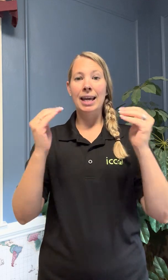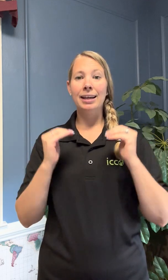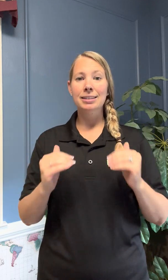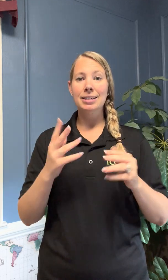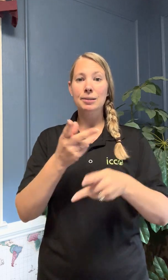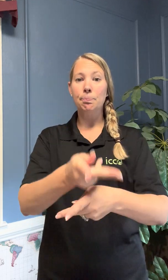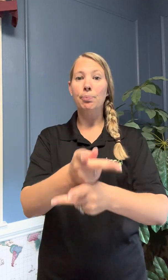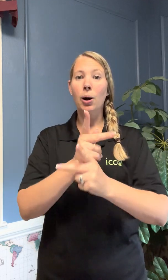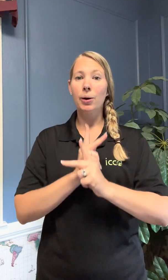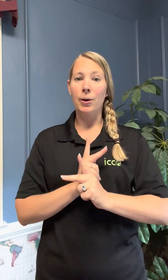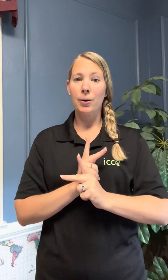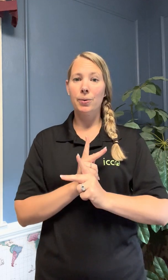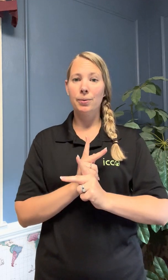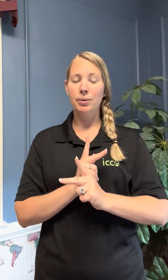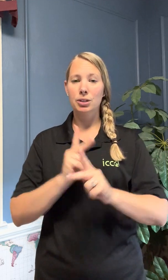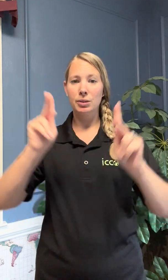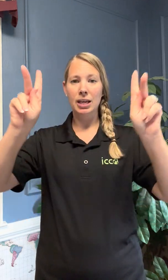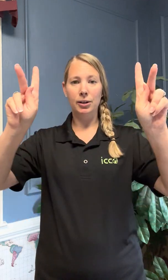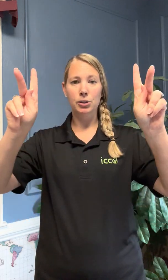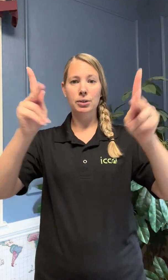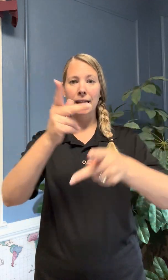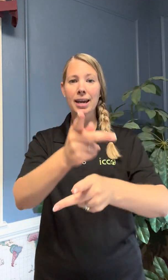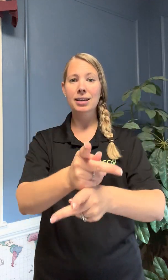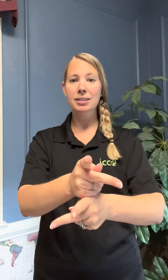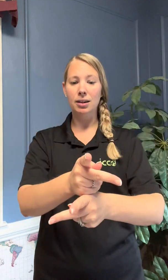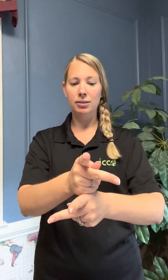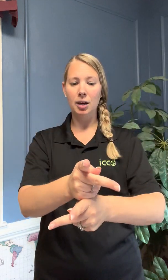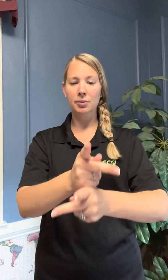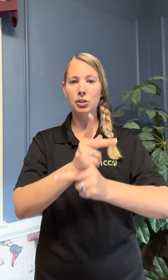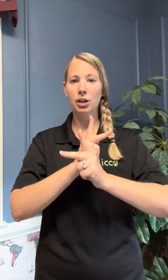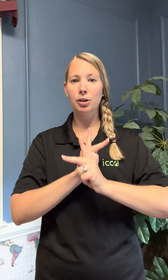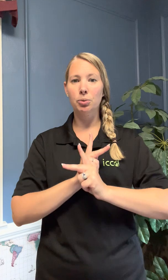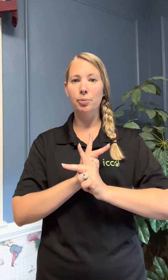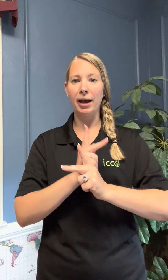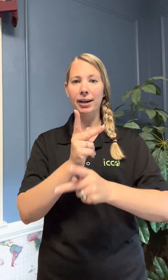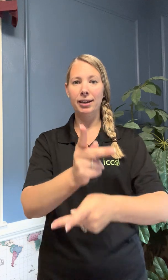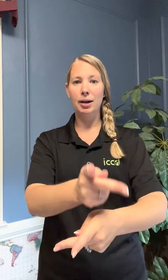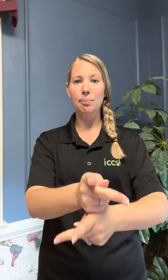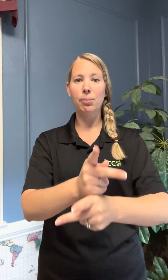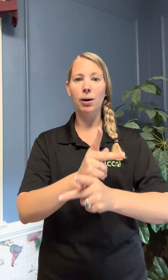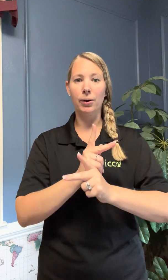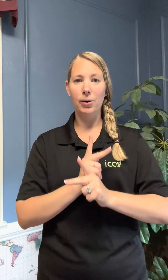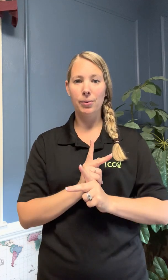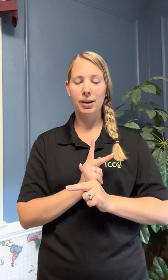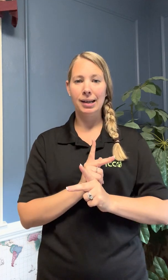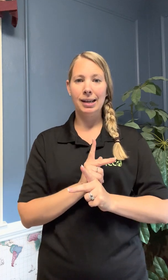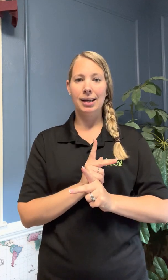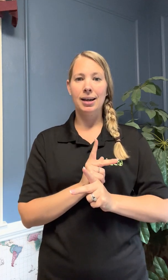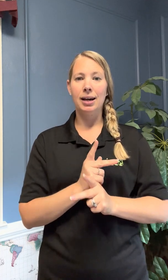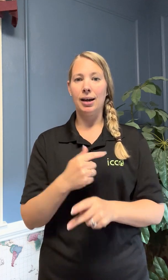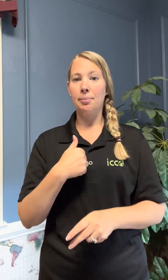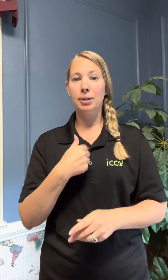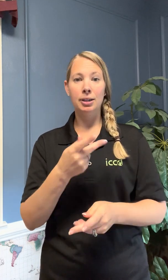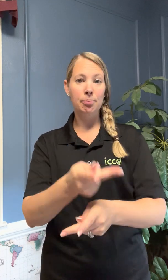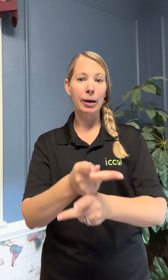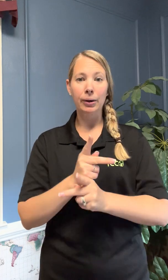Next is borrow. So we take our two K's on top of each other, pull back, borrow. I'm gonna